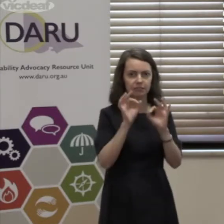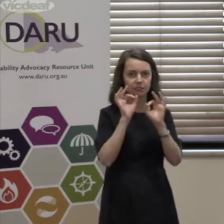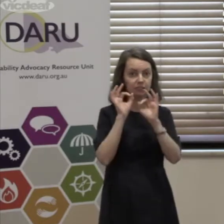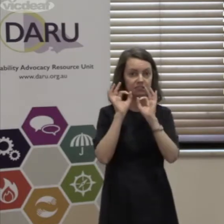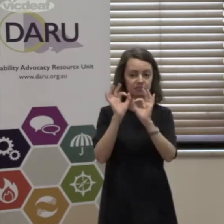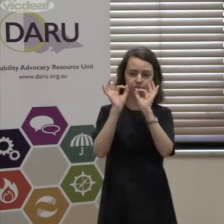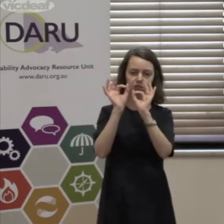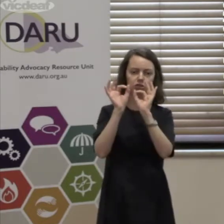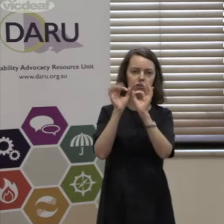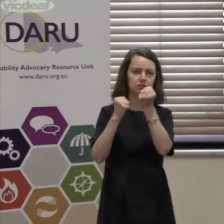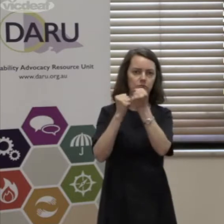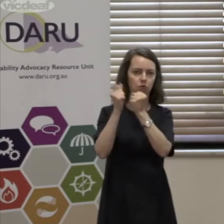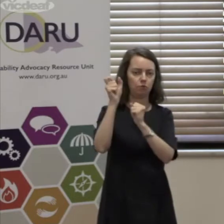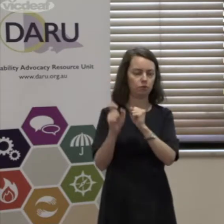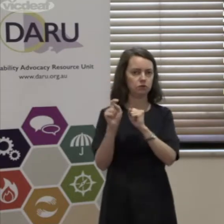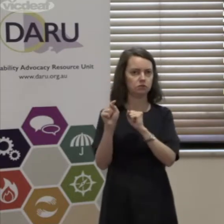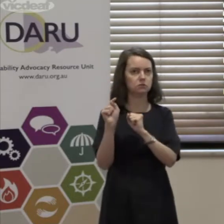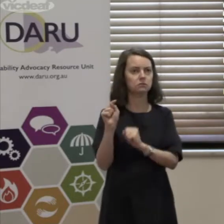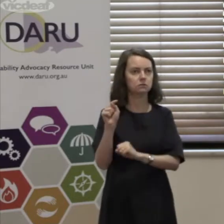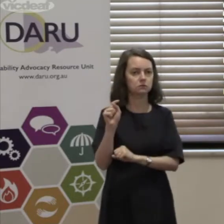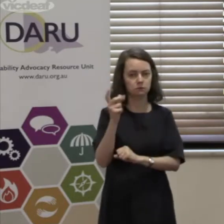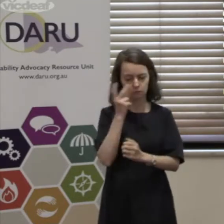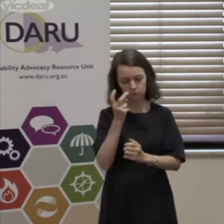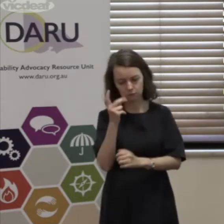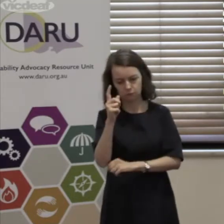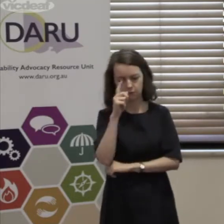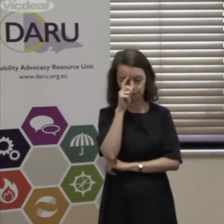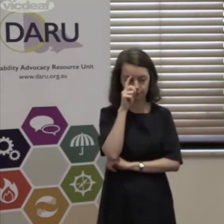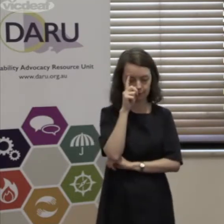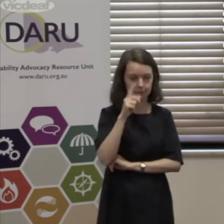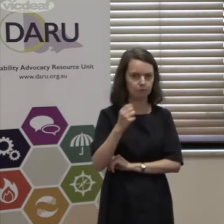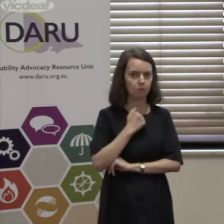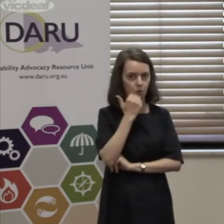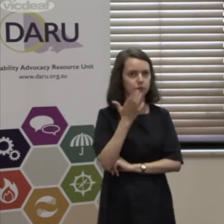specialist one, I always have to go and find.